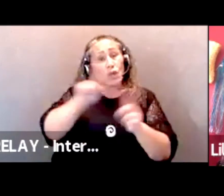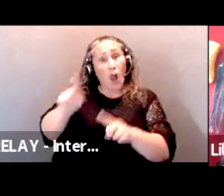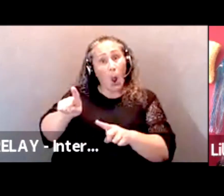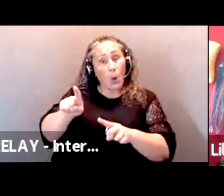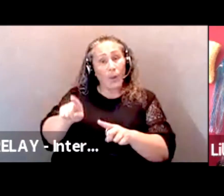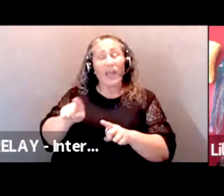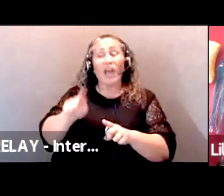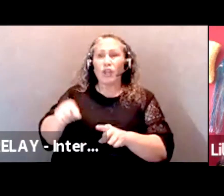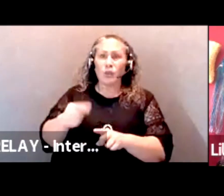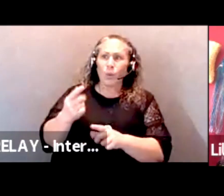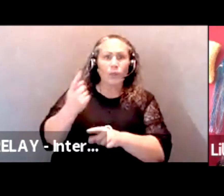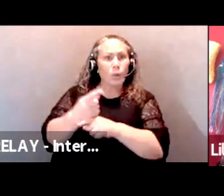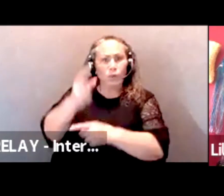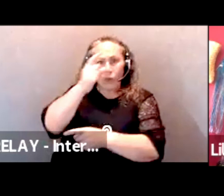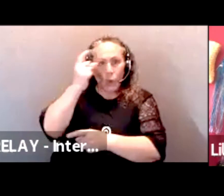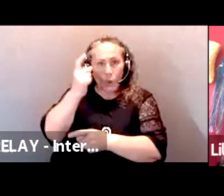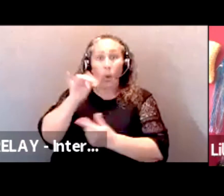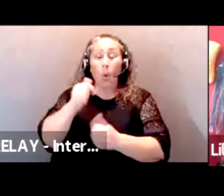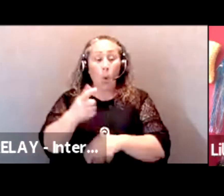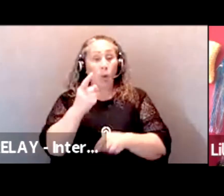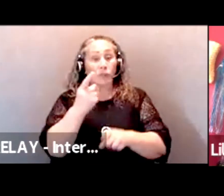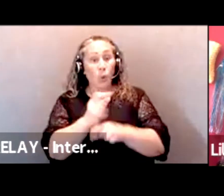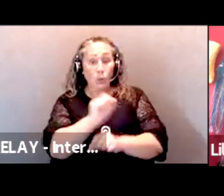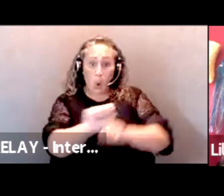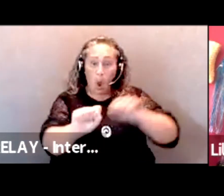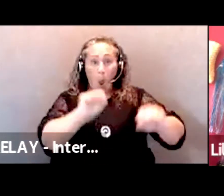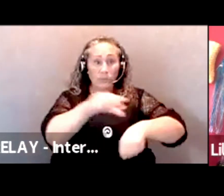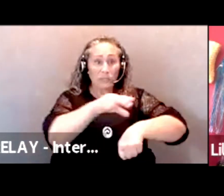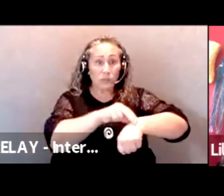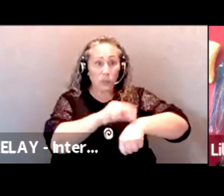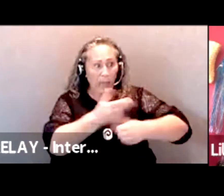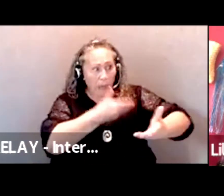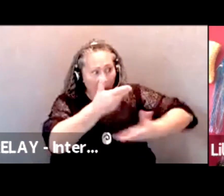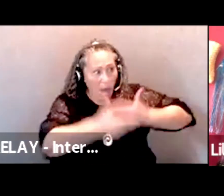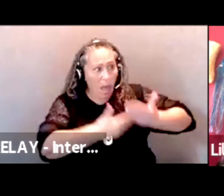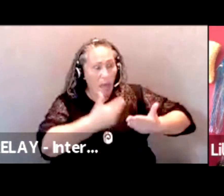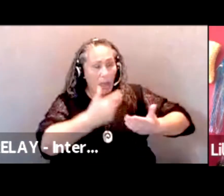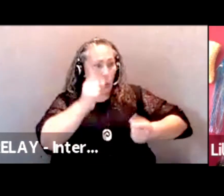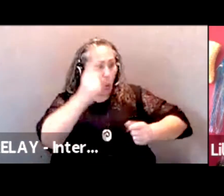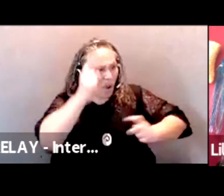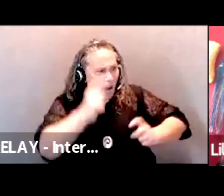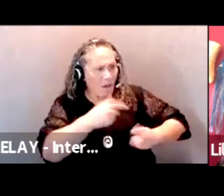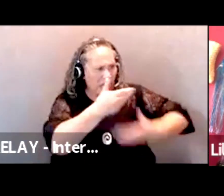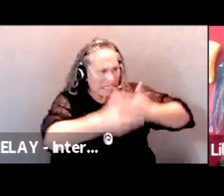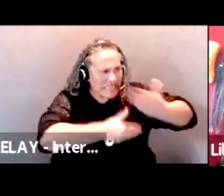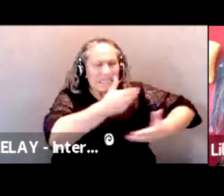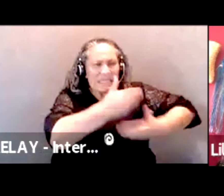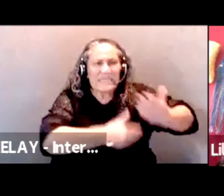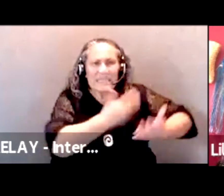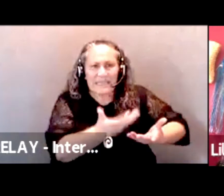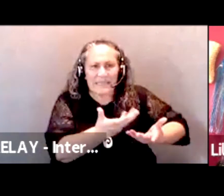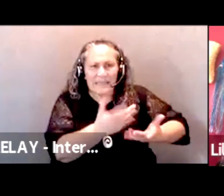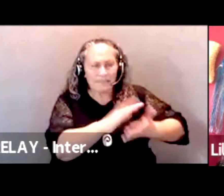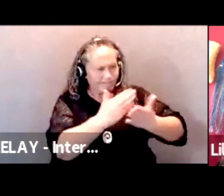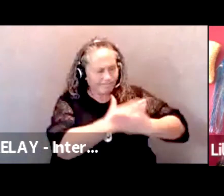your own doctor before you go in for your vaccination, just to get your own